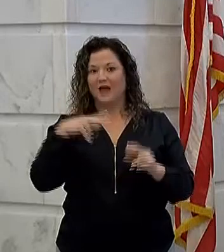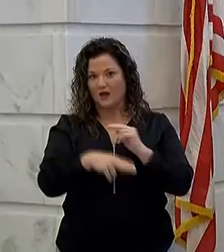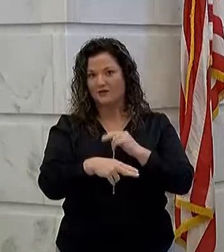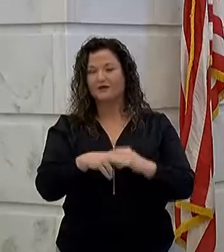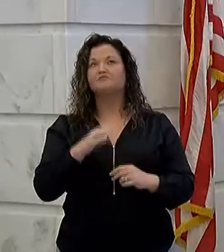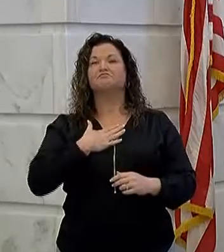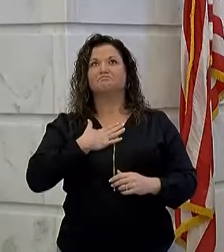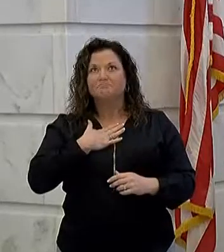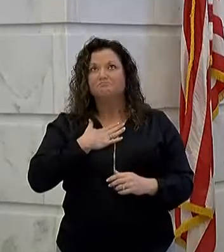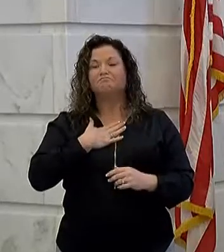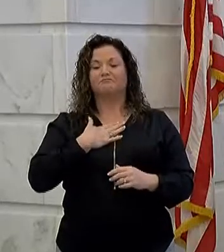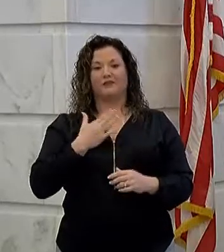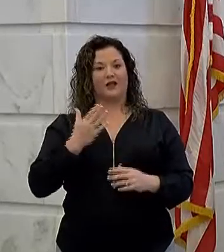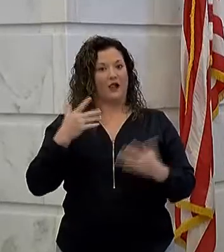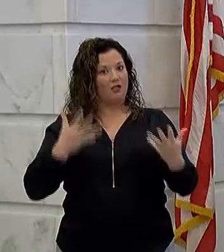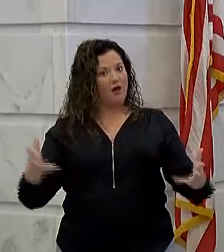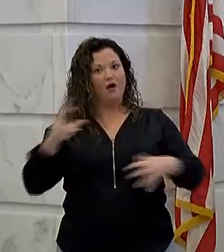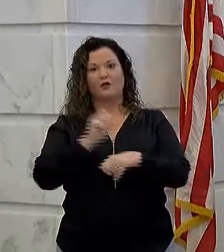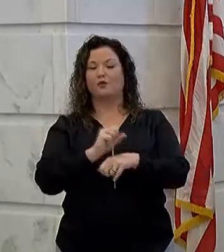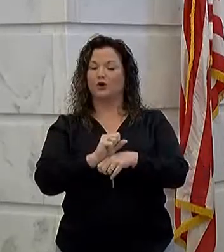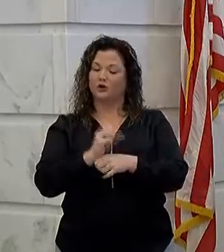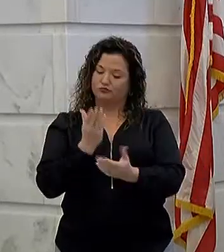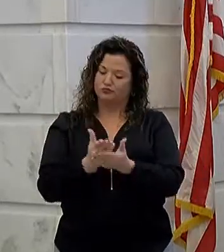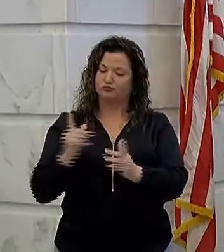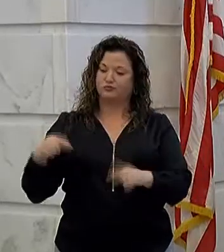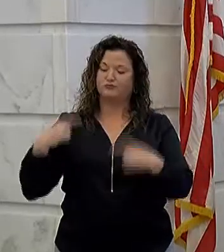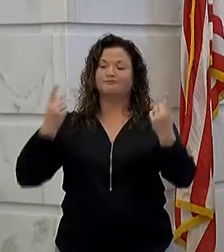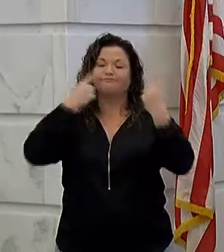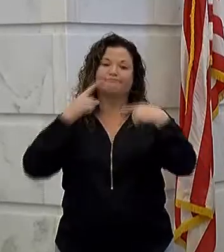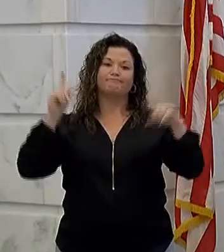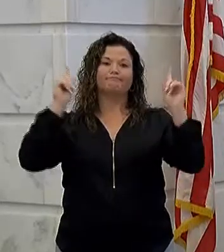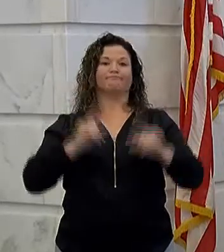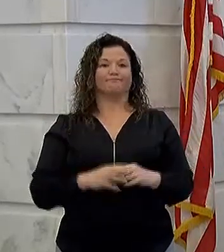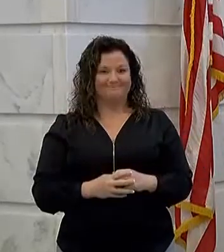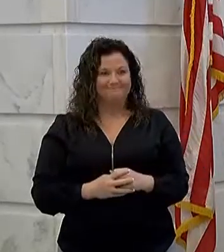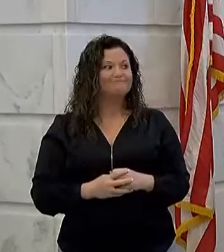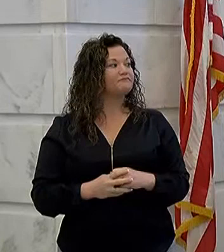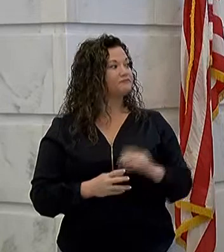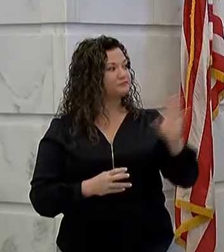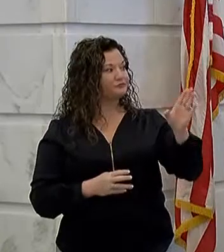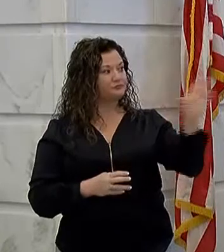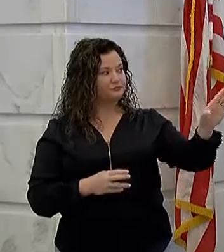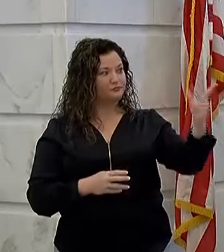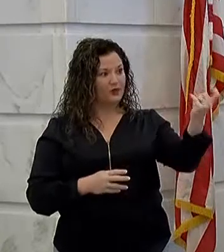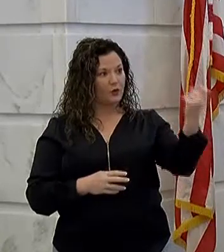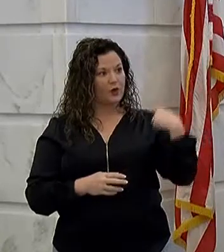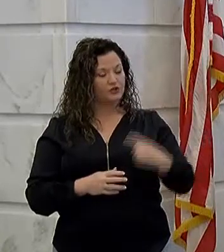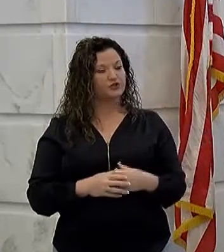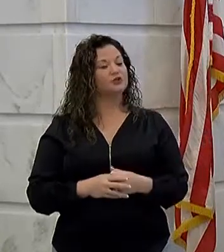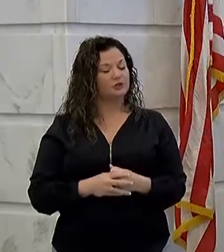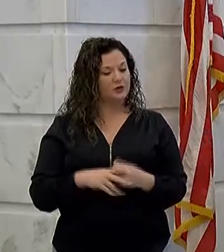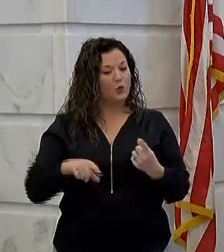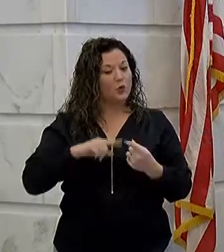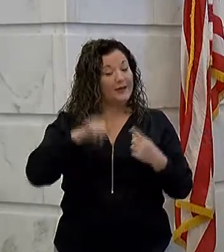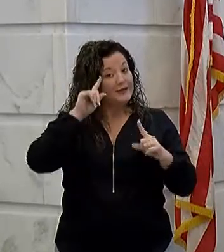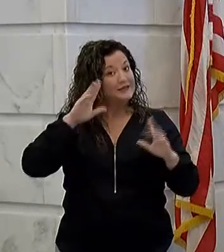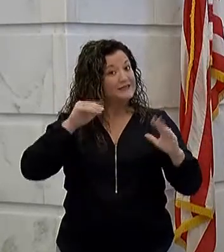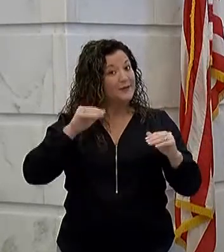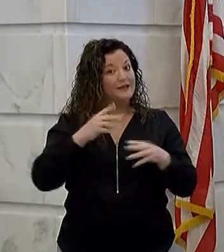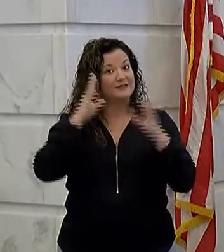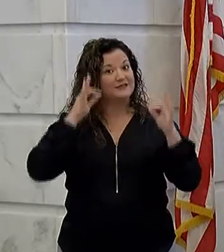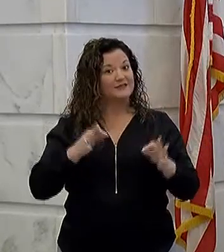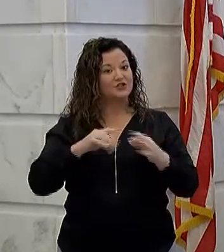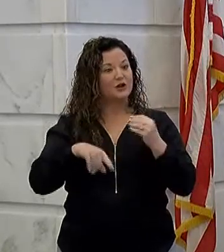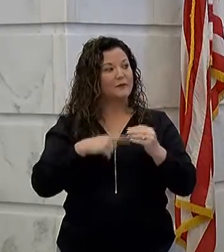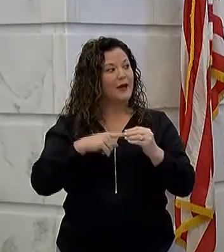a culmination of a lot of work over many years to reach this point. So when do you expect to get a decision on the